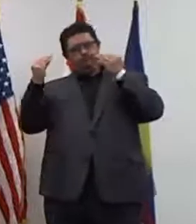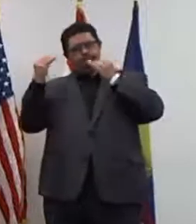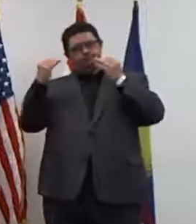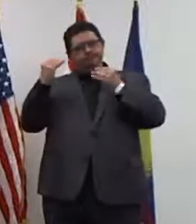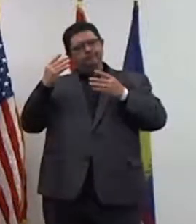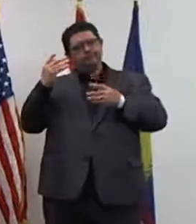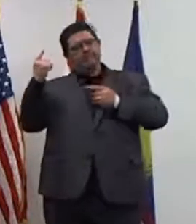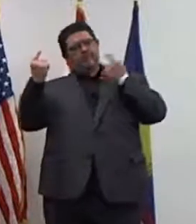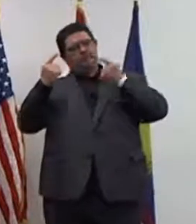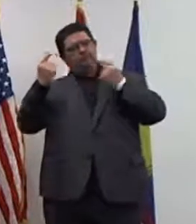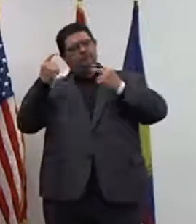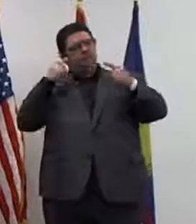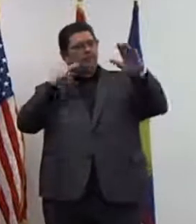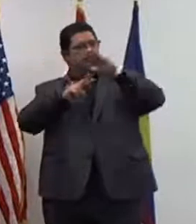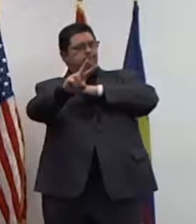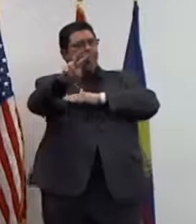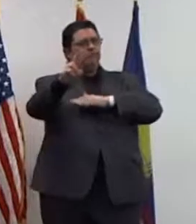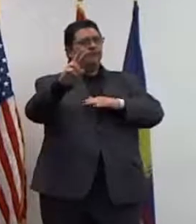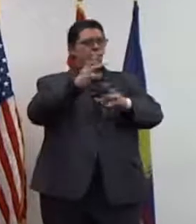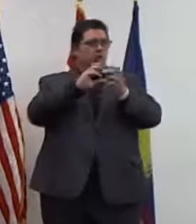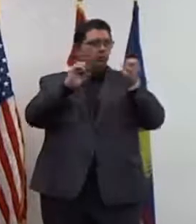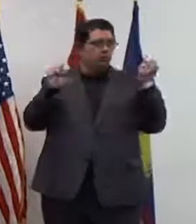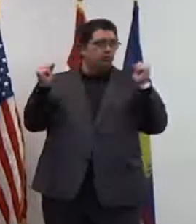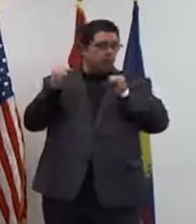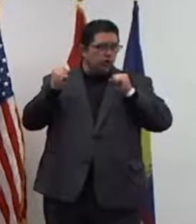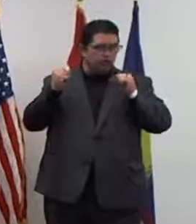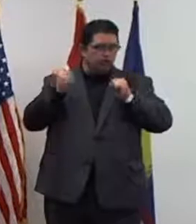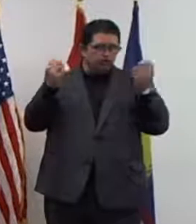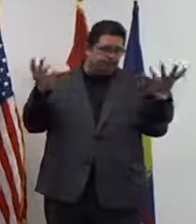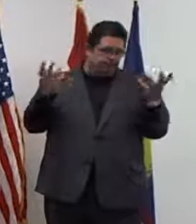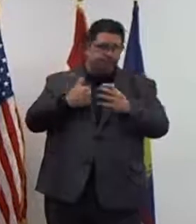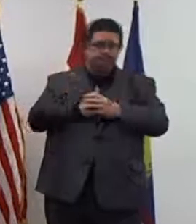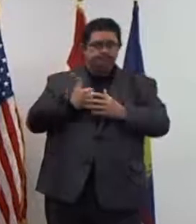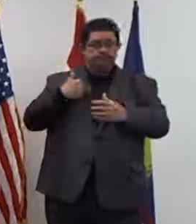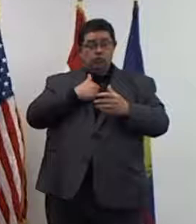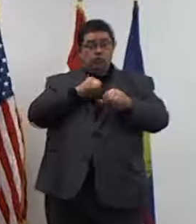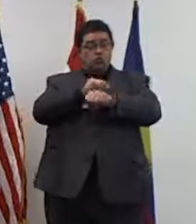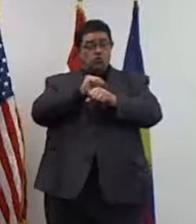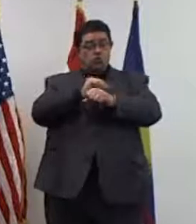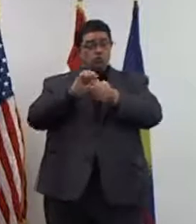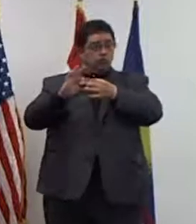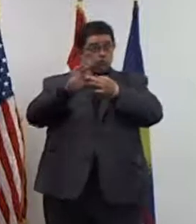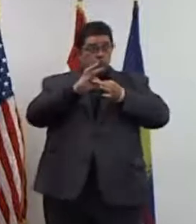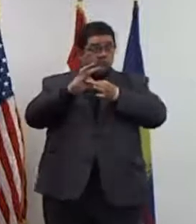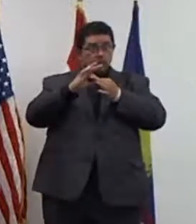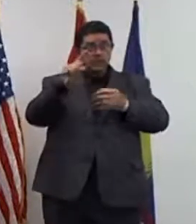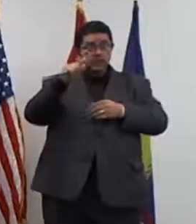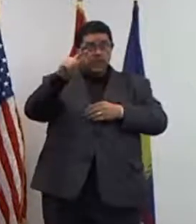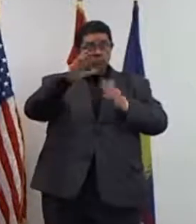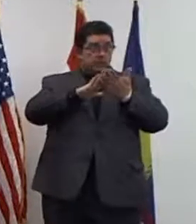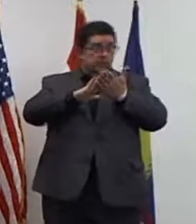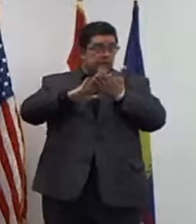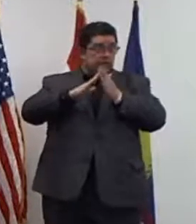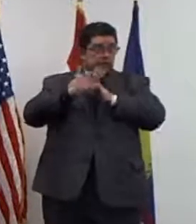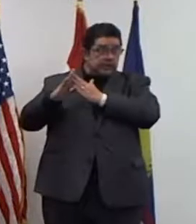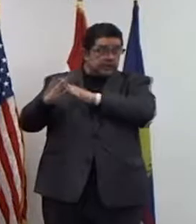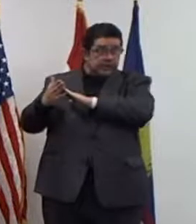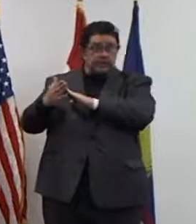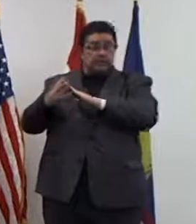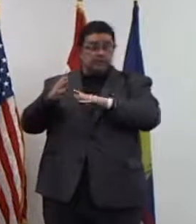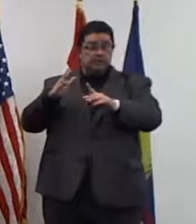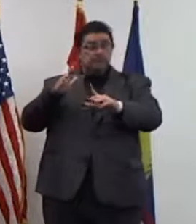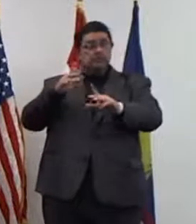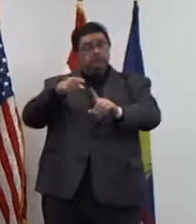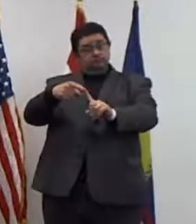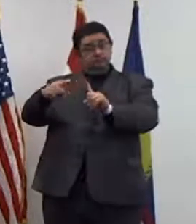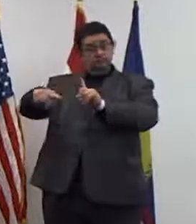bring, what unknowns might be there. We are working cooperatively with the City of St. Louis on many programs, including contact tracing and our rapid